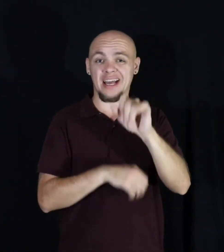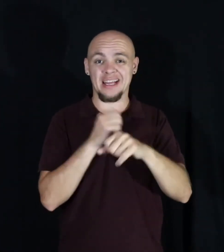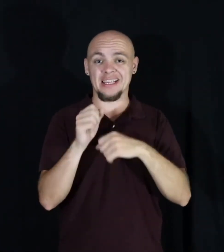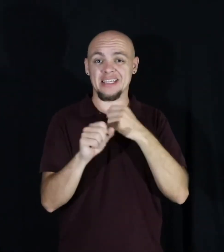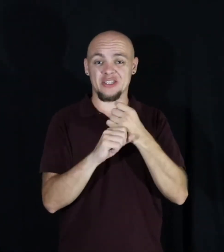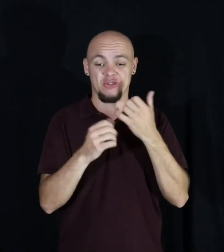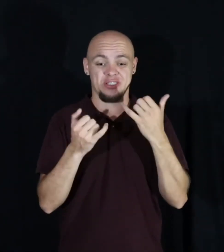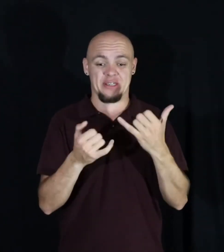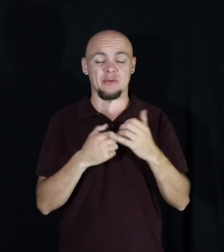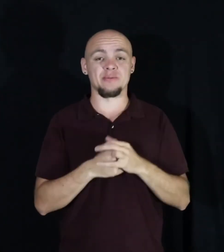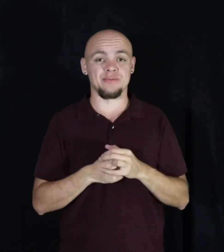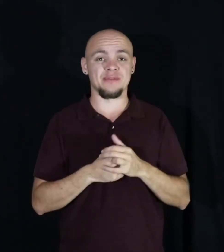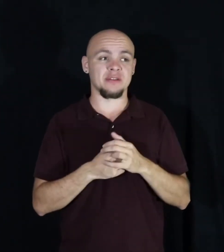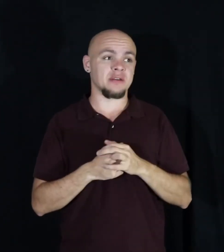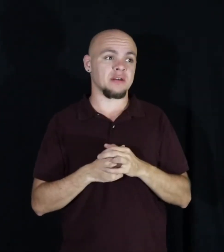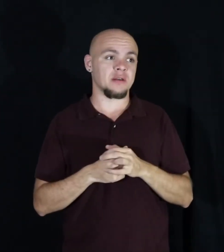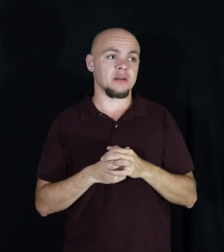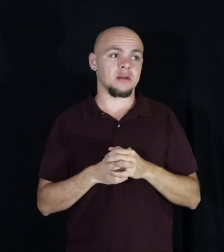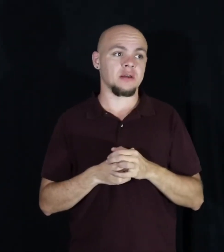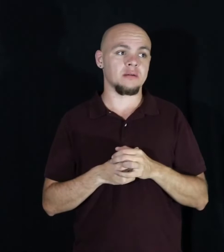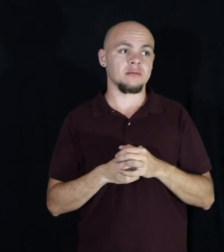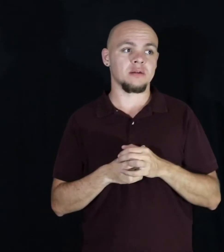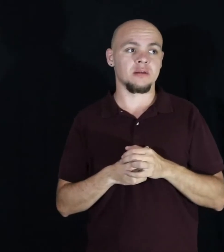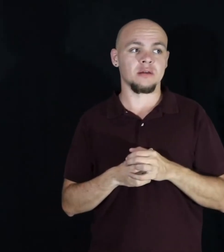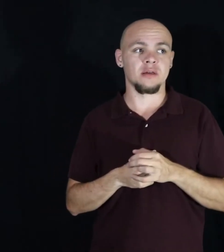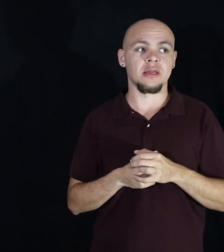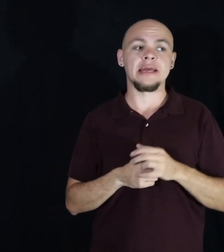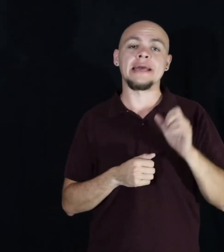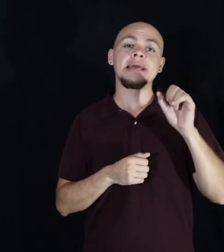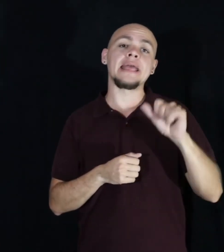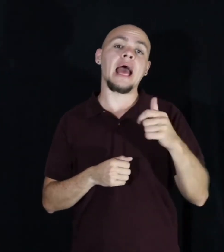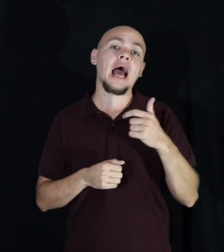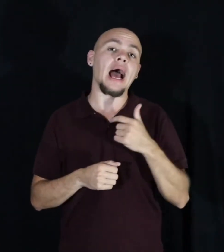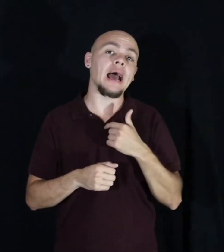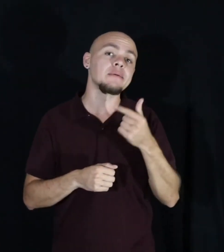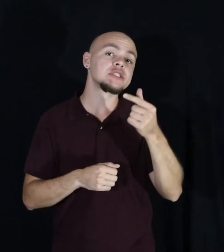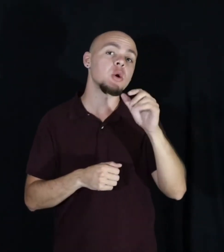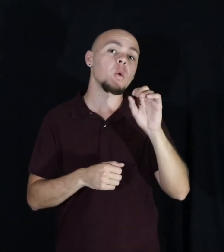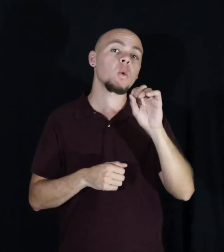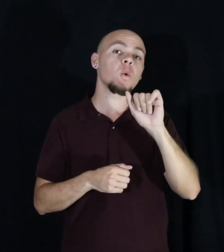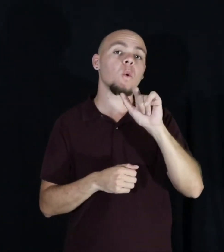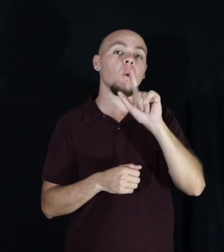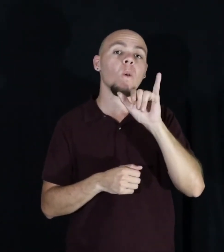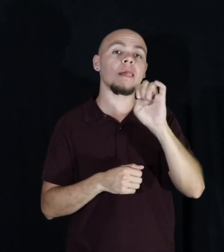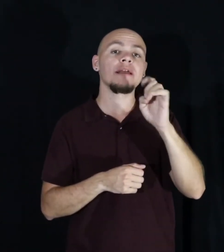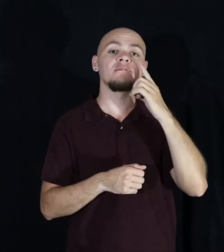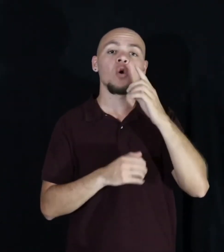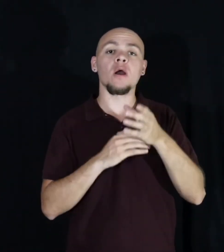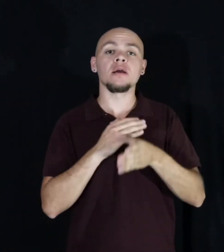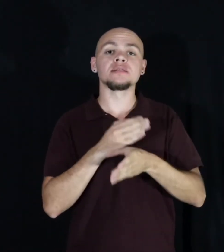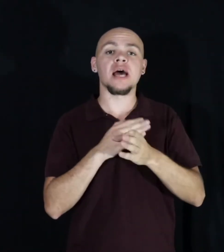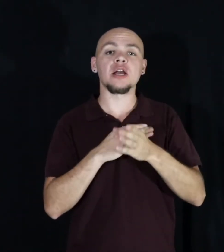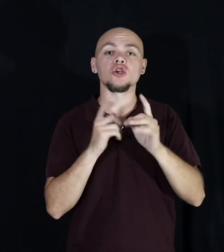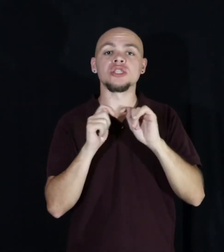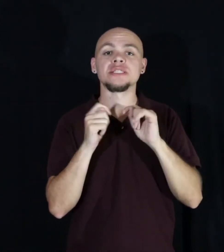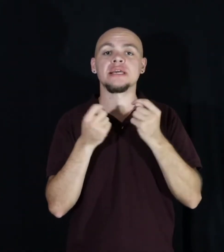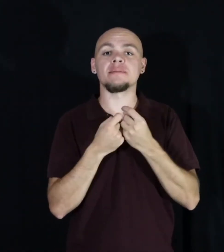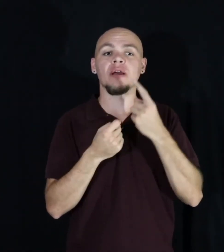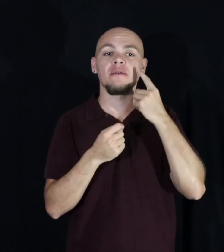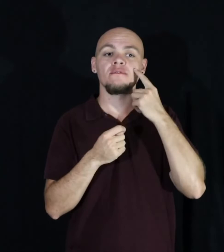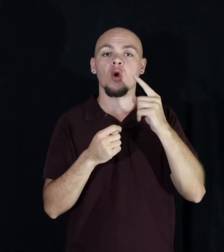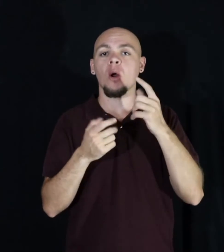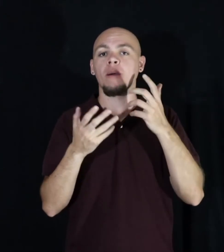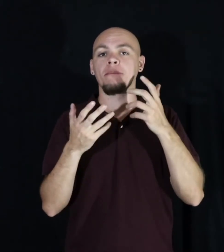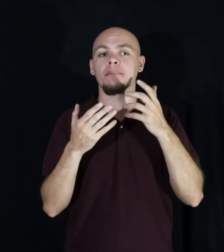point. Yeah, I was goalie for my soccer team. Now we're practicing basketball